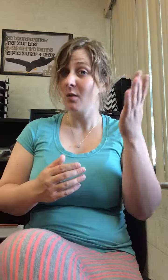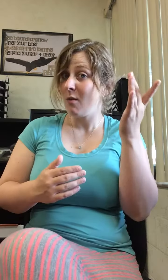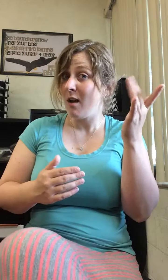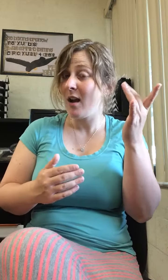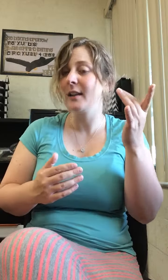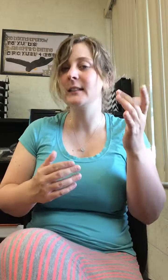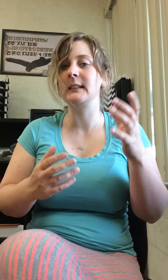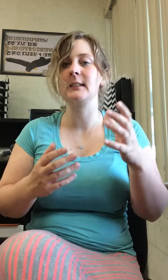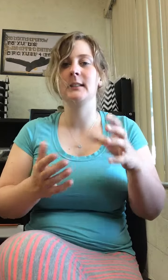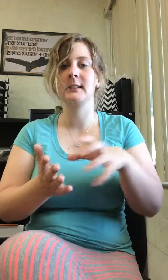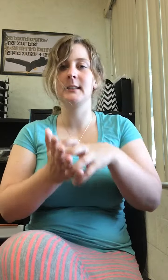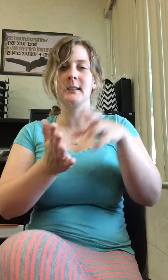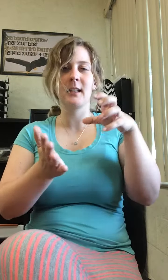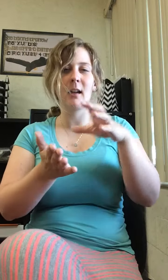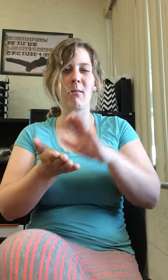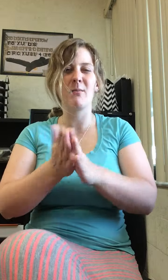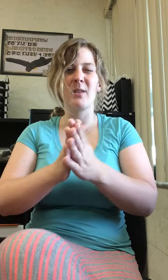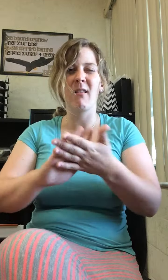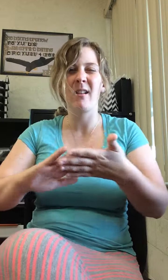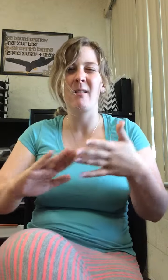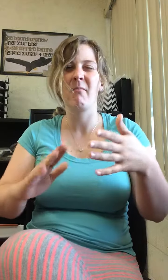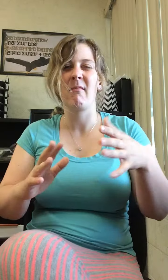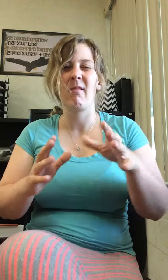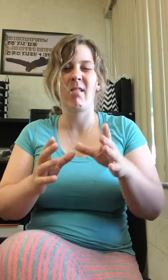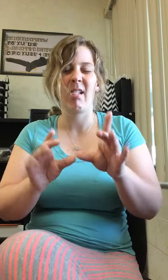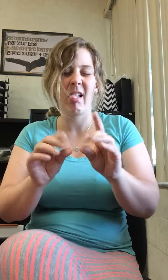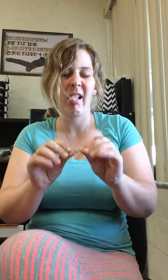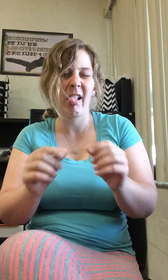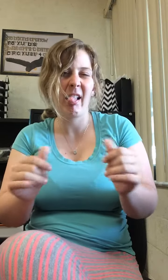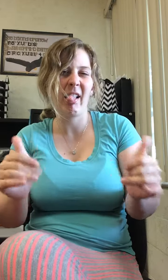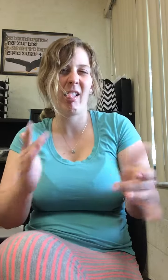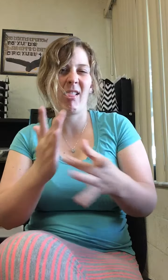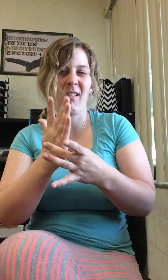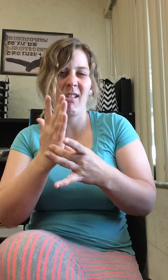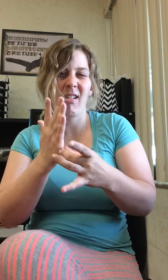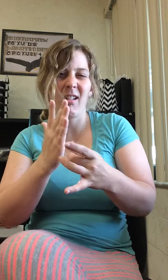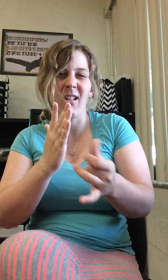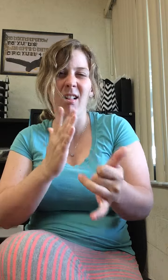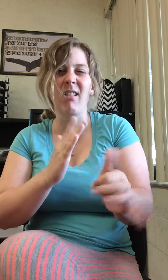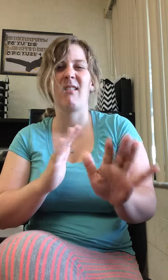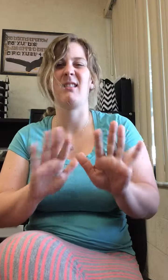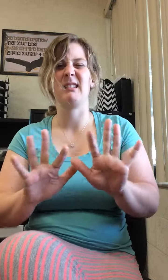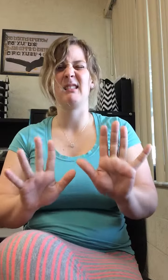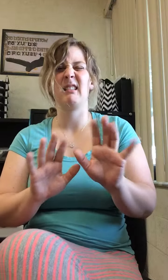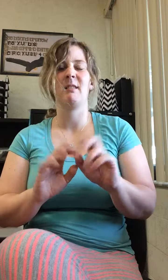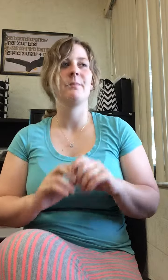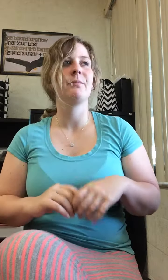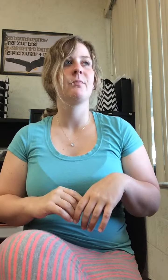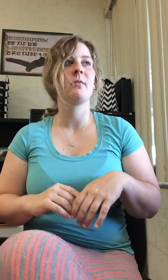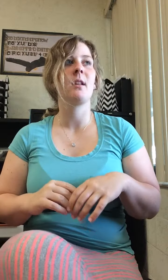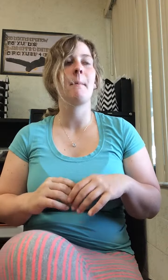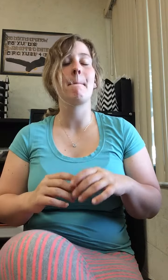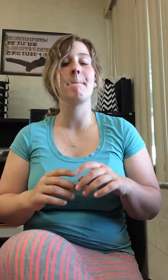like to just smooth the top area in case the cake comes over a little bit. That way it won't stick to there